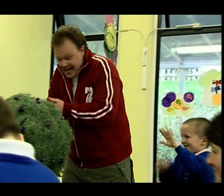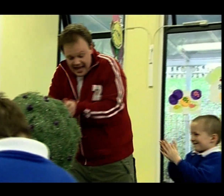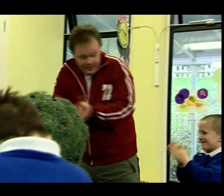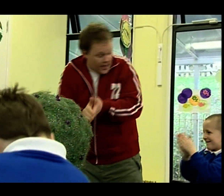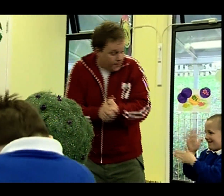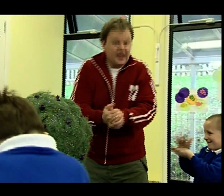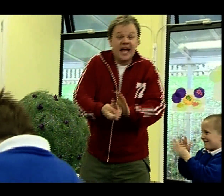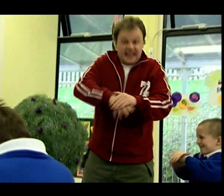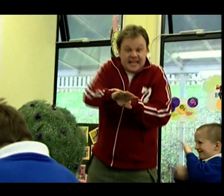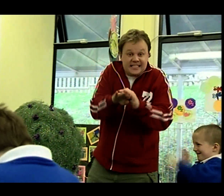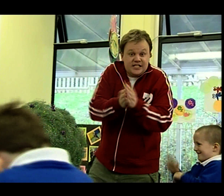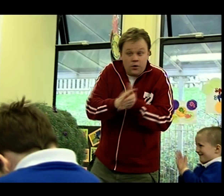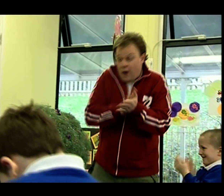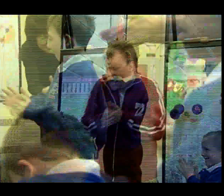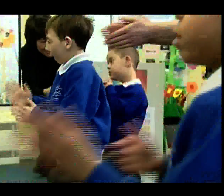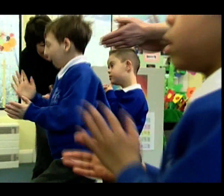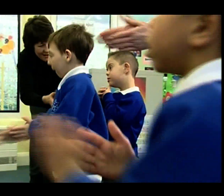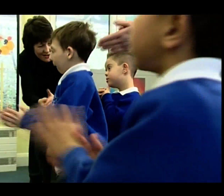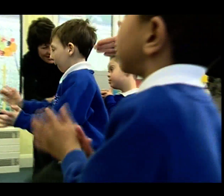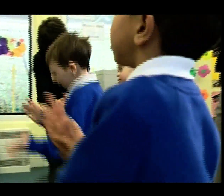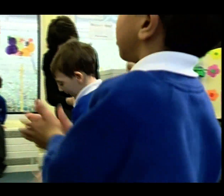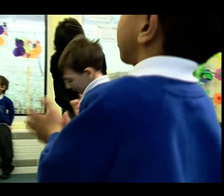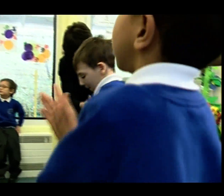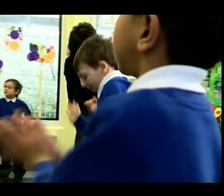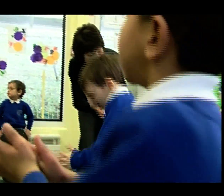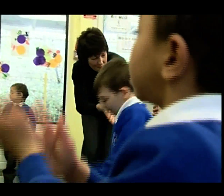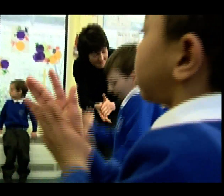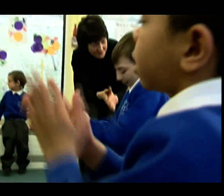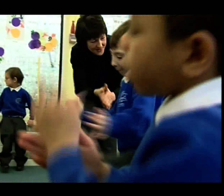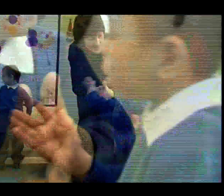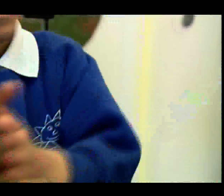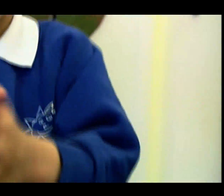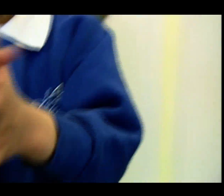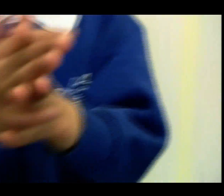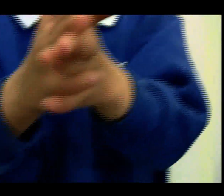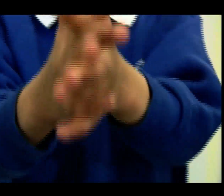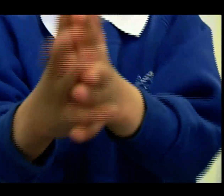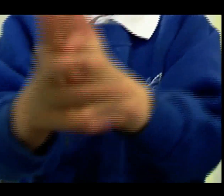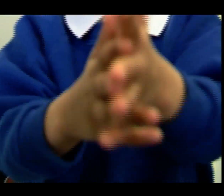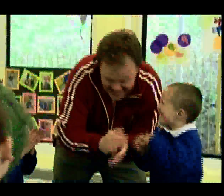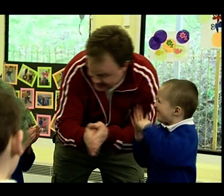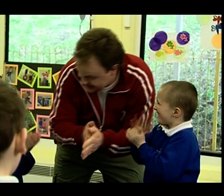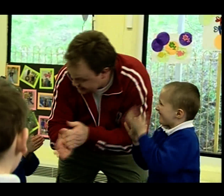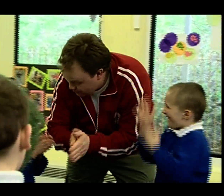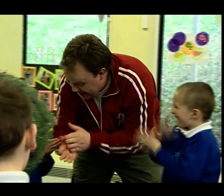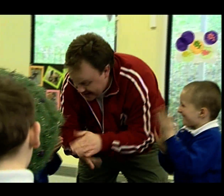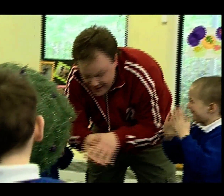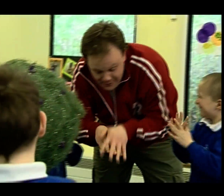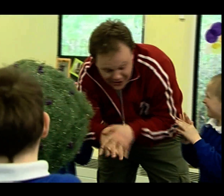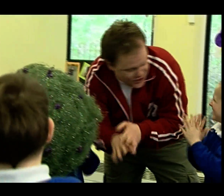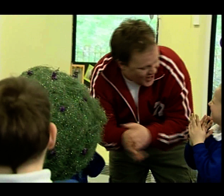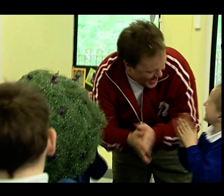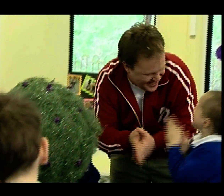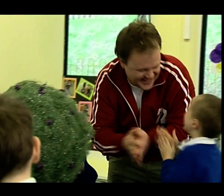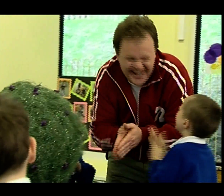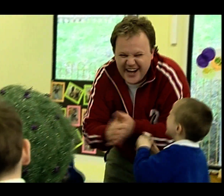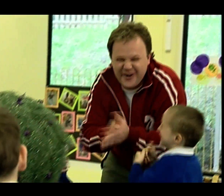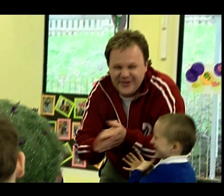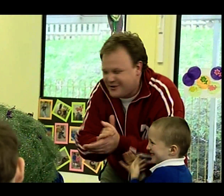we go. This is the way we wash our hands, wash our hands, wash our hands. This is the way we wash our hands on a cold and